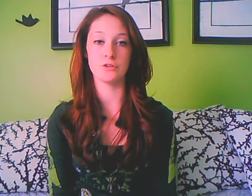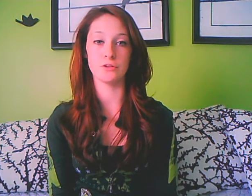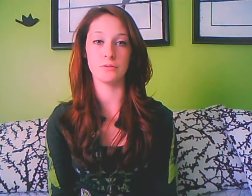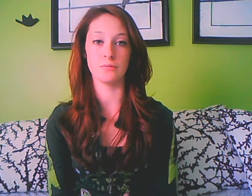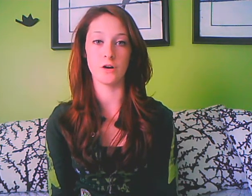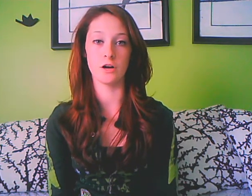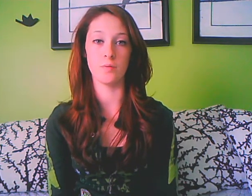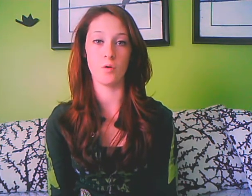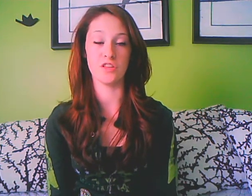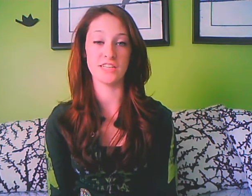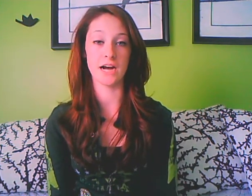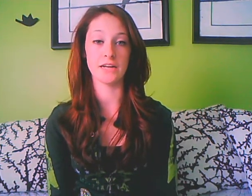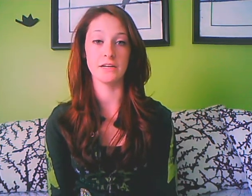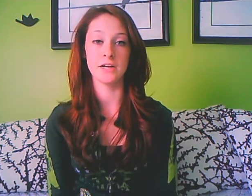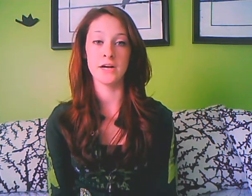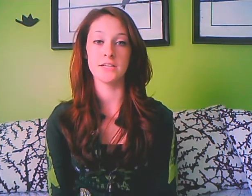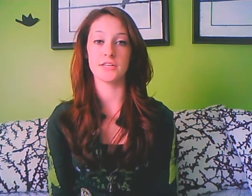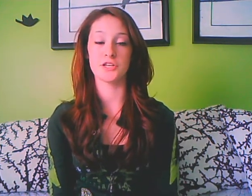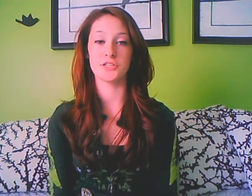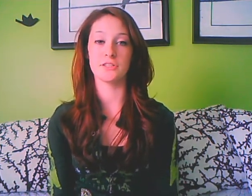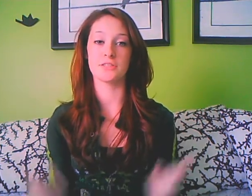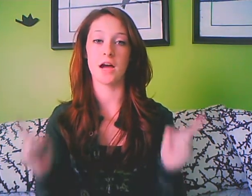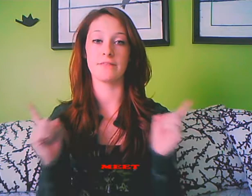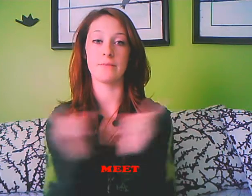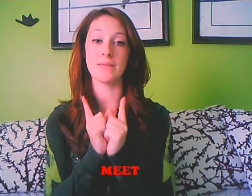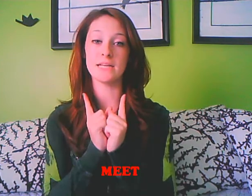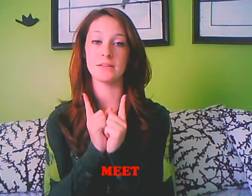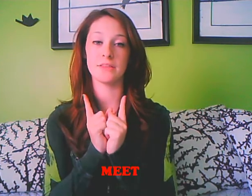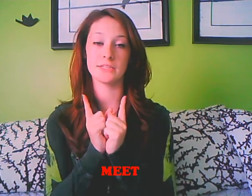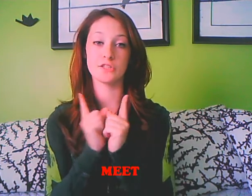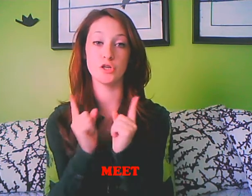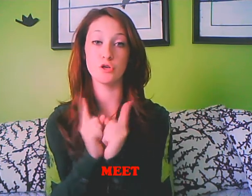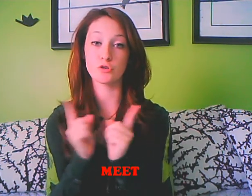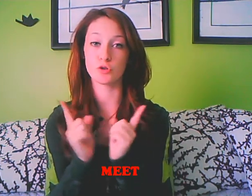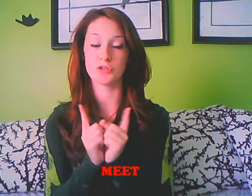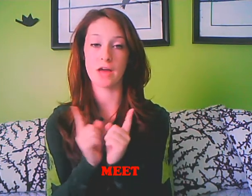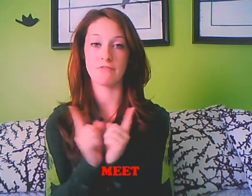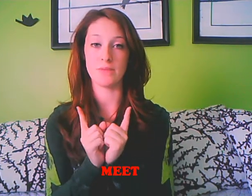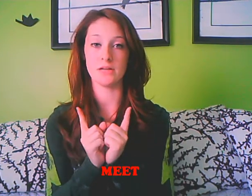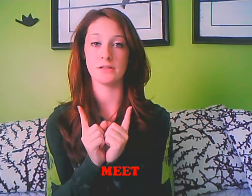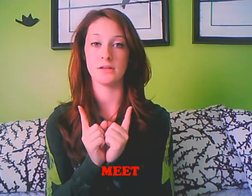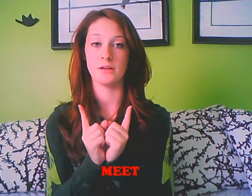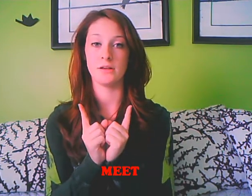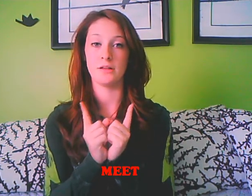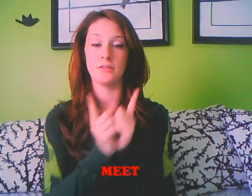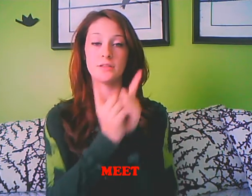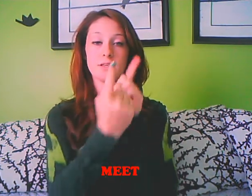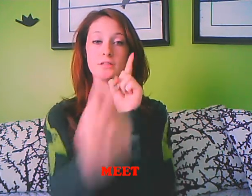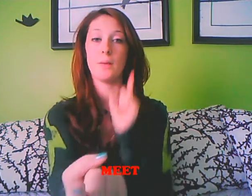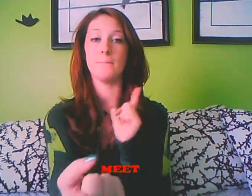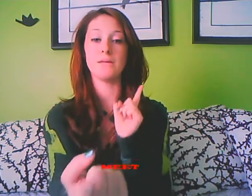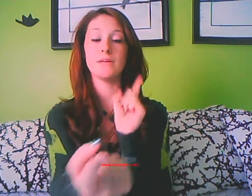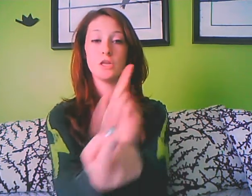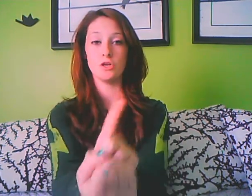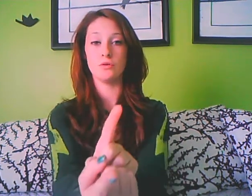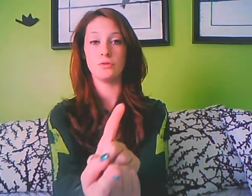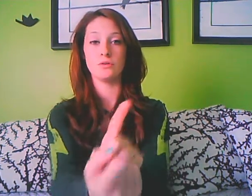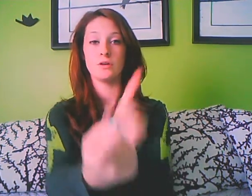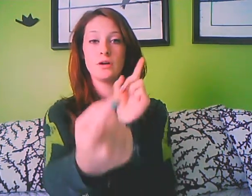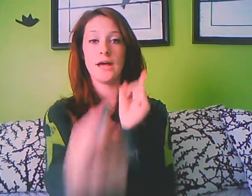the verb or the sign, such as the sign for meet. This is the neutral sign for meet. This is me meet you, and